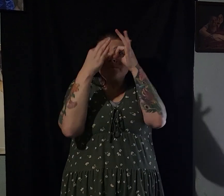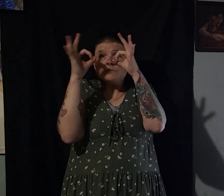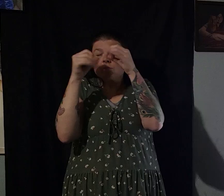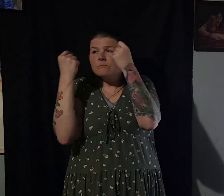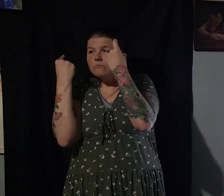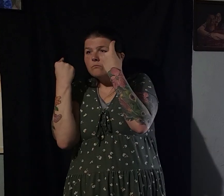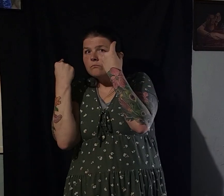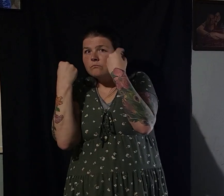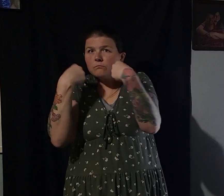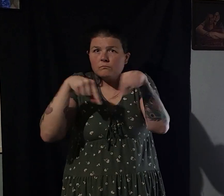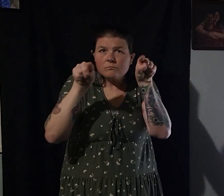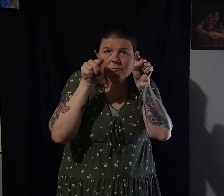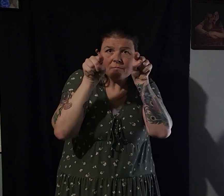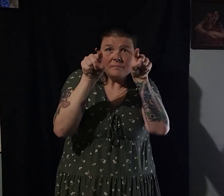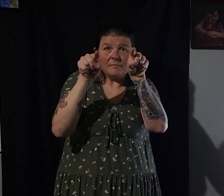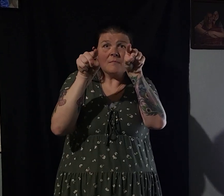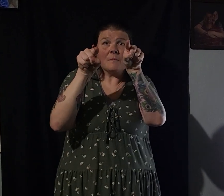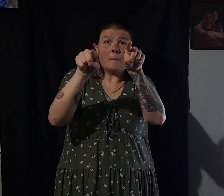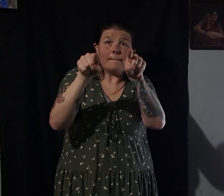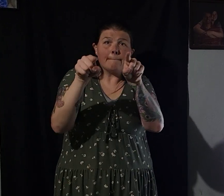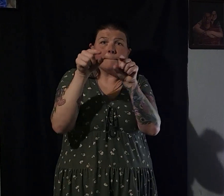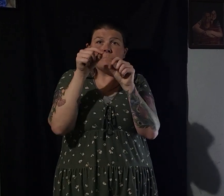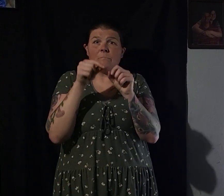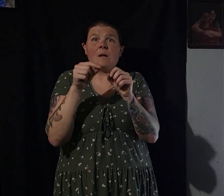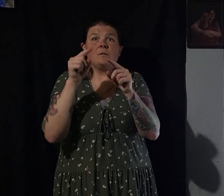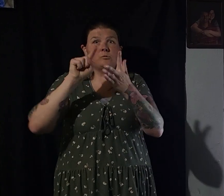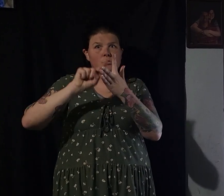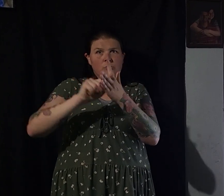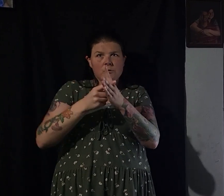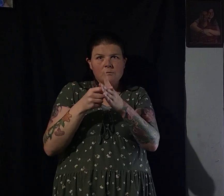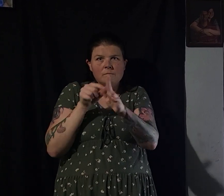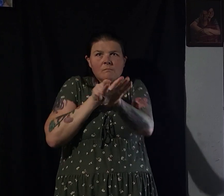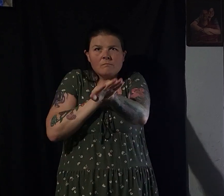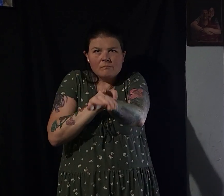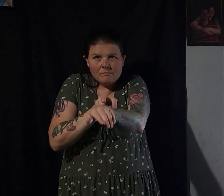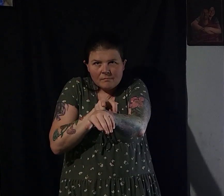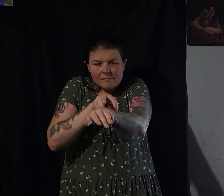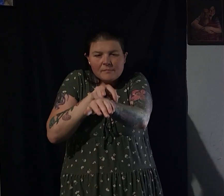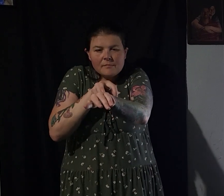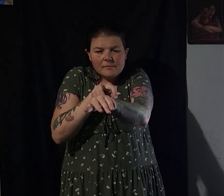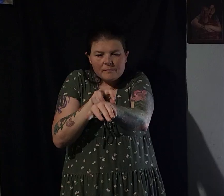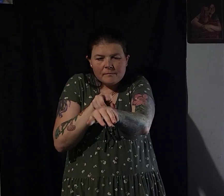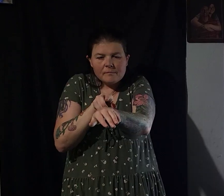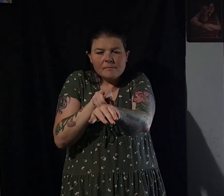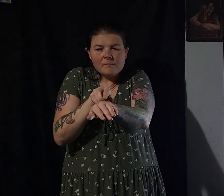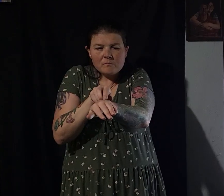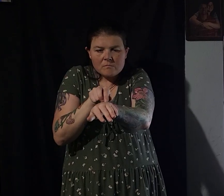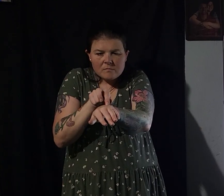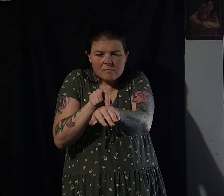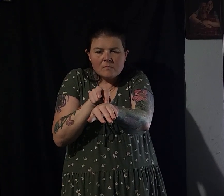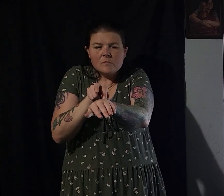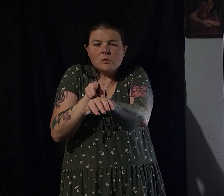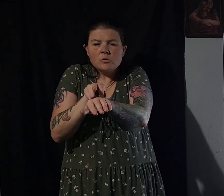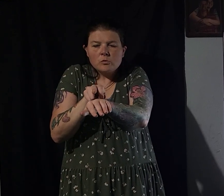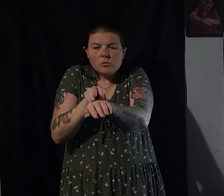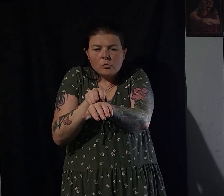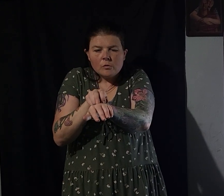fixes both eyes on its prey and begins to creep forwards, even more slowly than